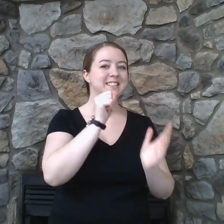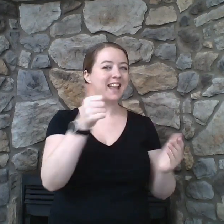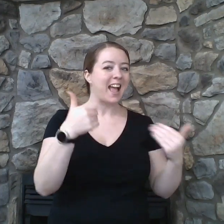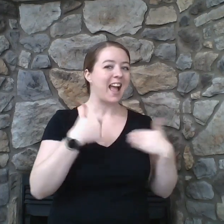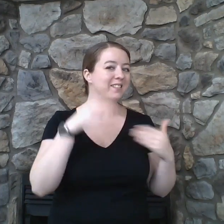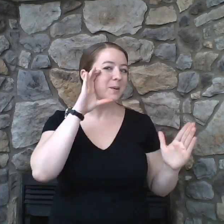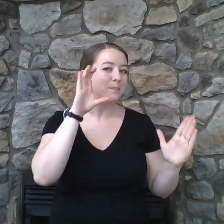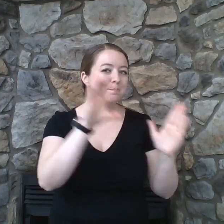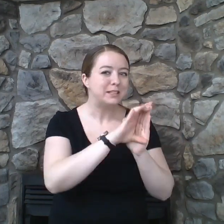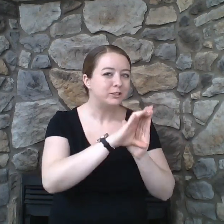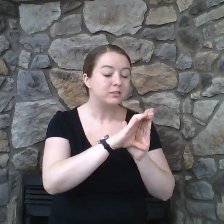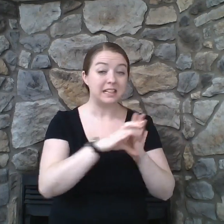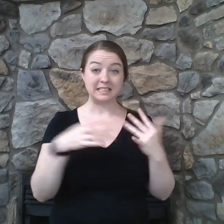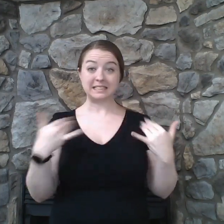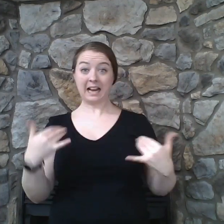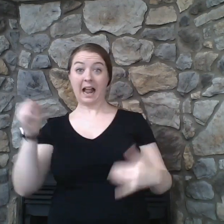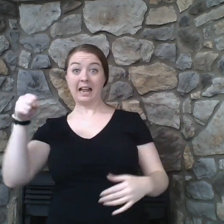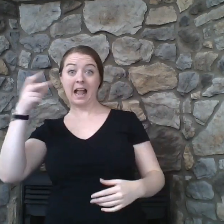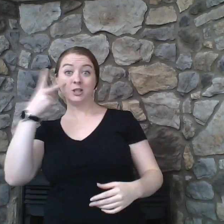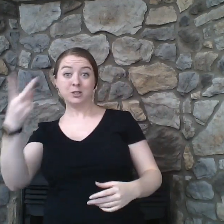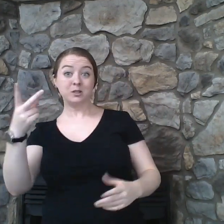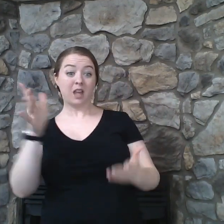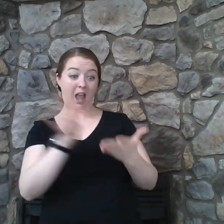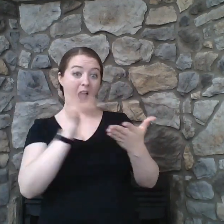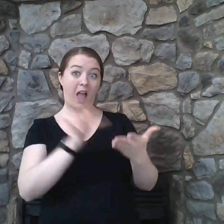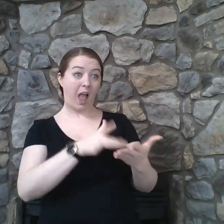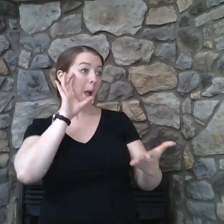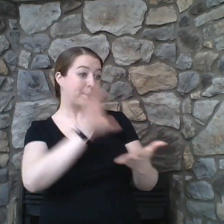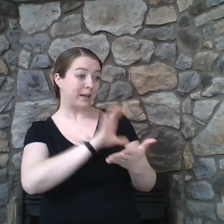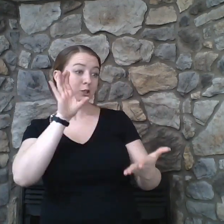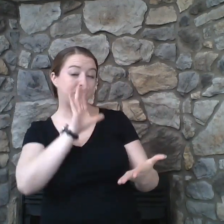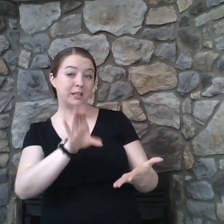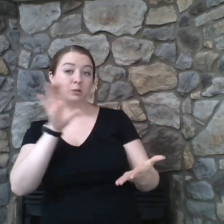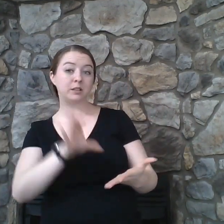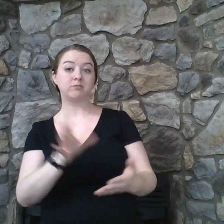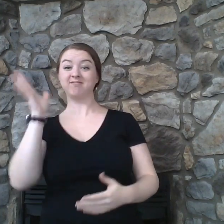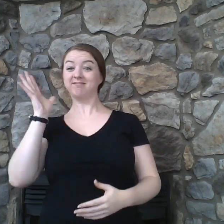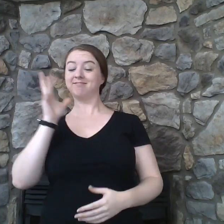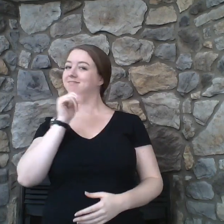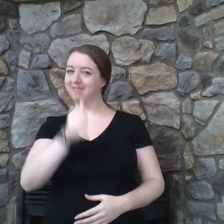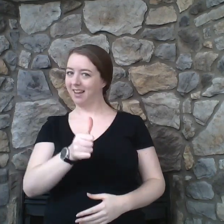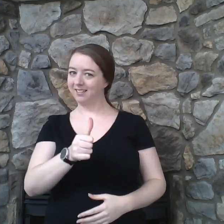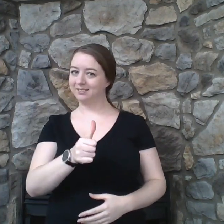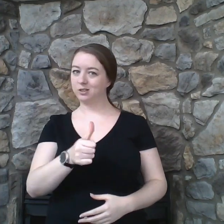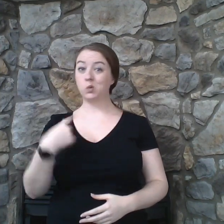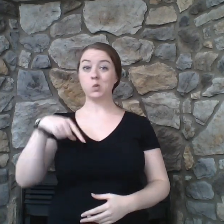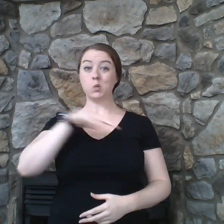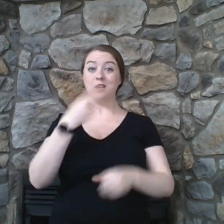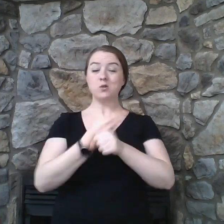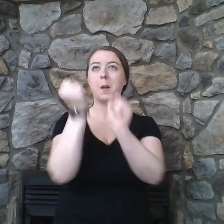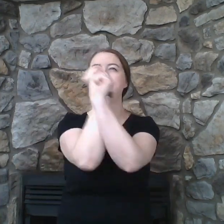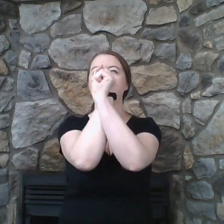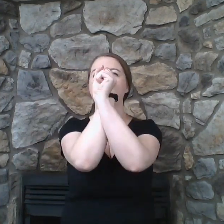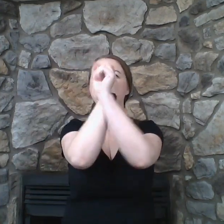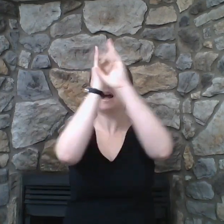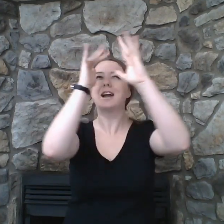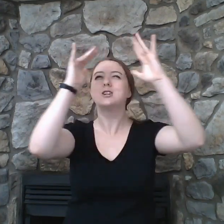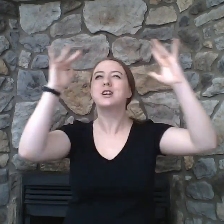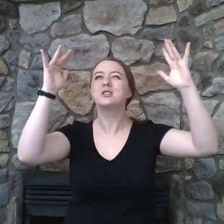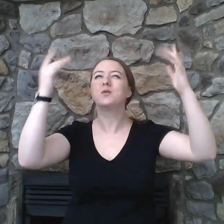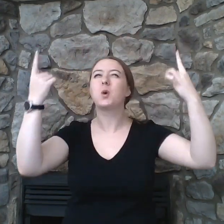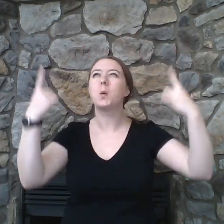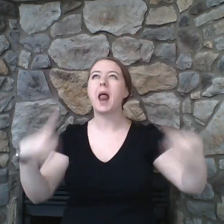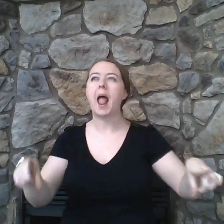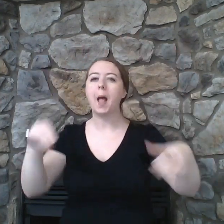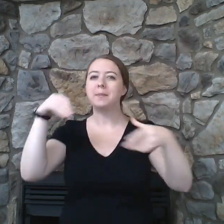pictures in newspapers and magazines as much as they are now. So we're going to use our imagination to